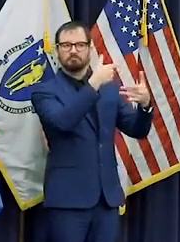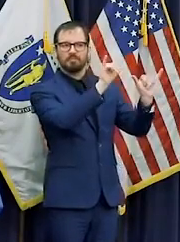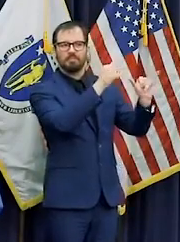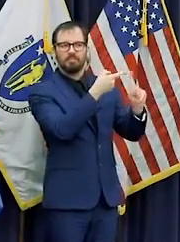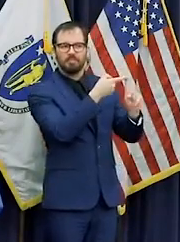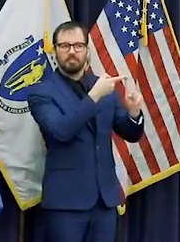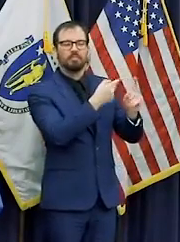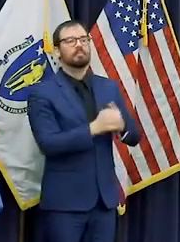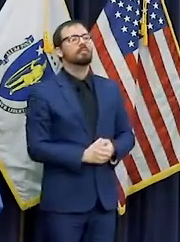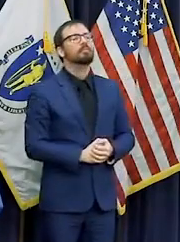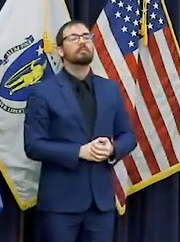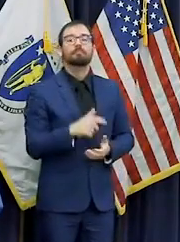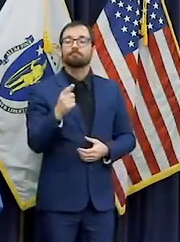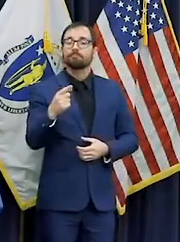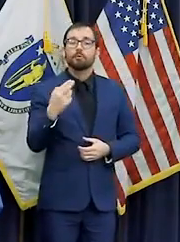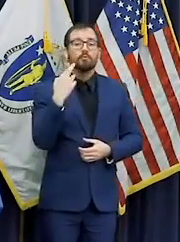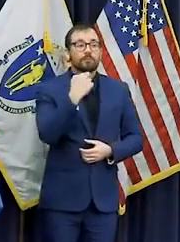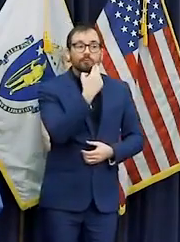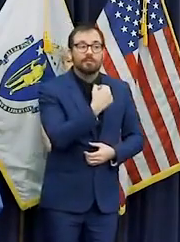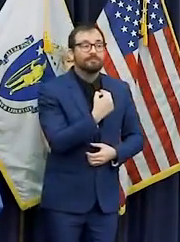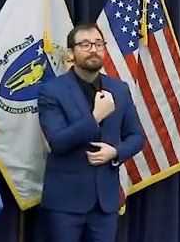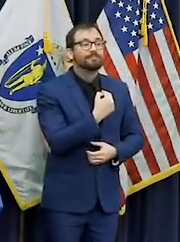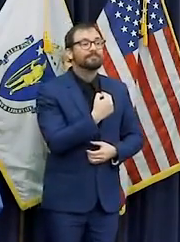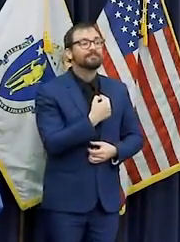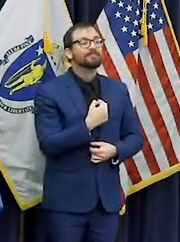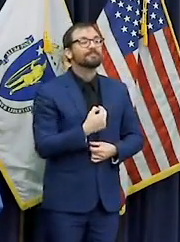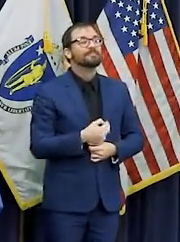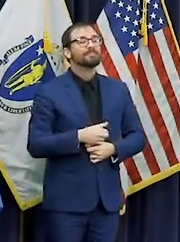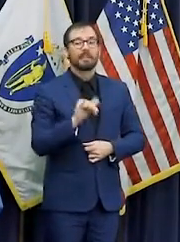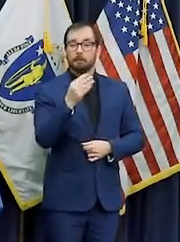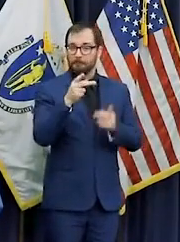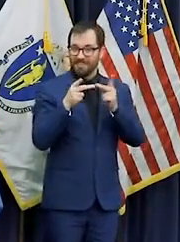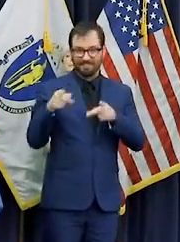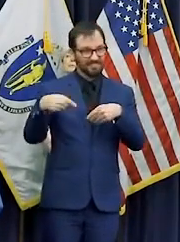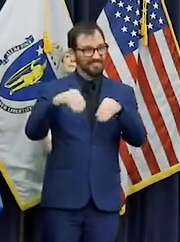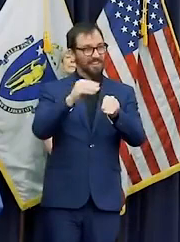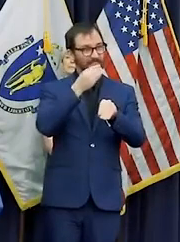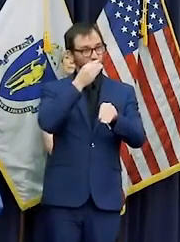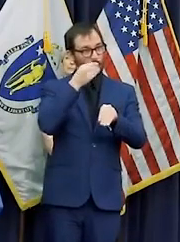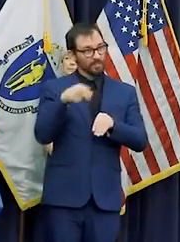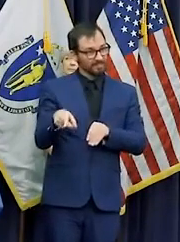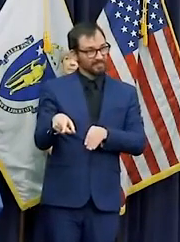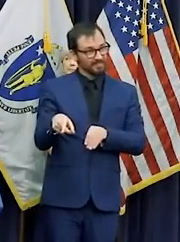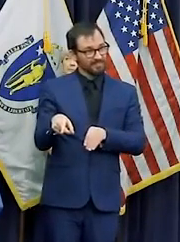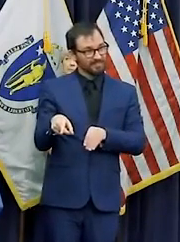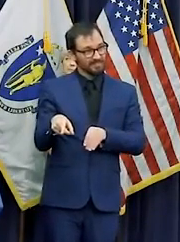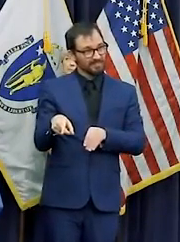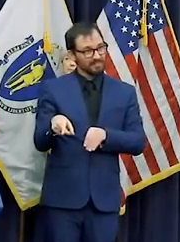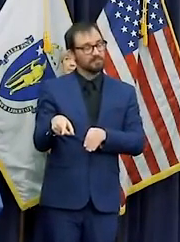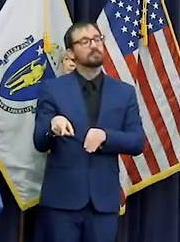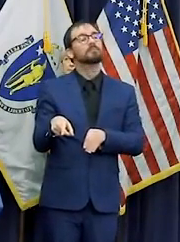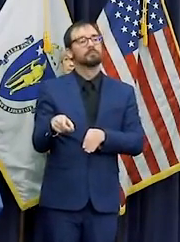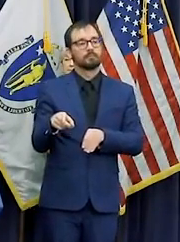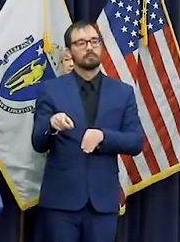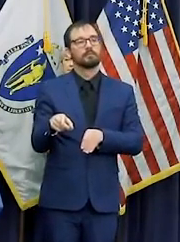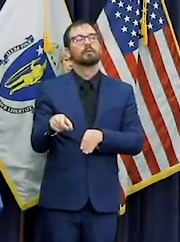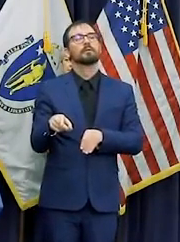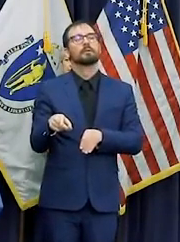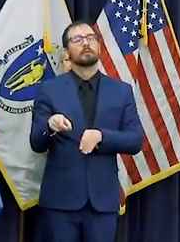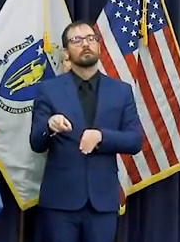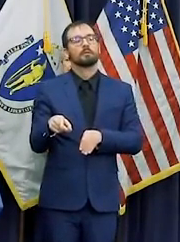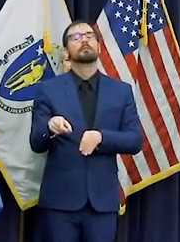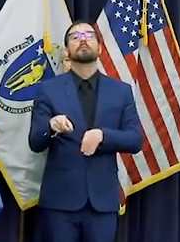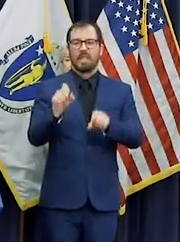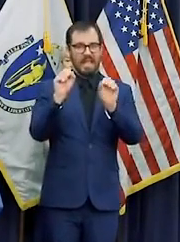food or takeout and delivery as long as they follow social distancing measures. And as I